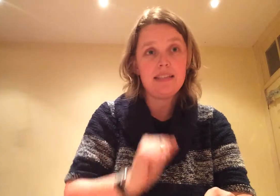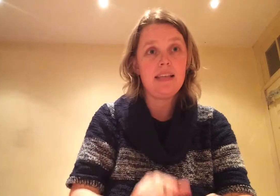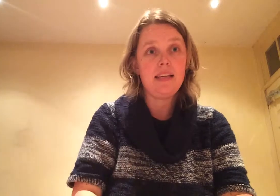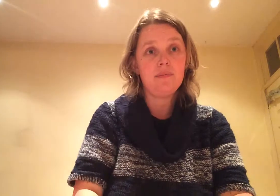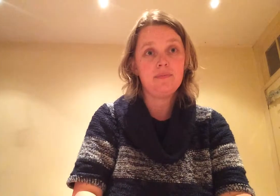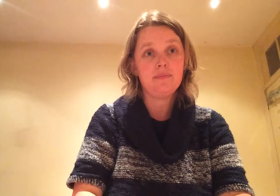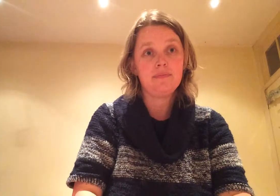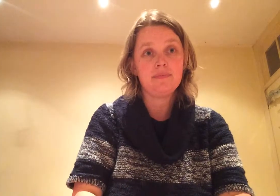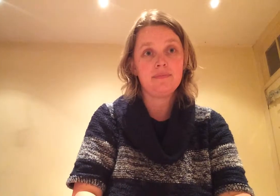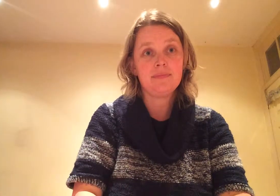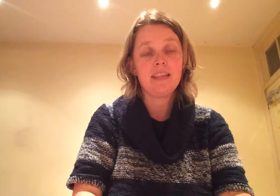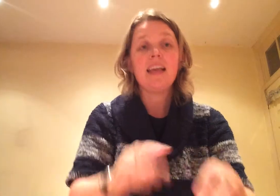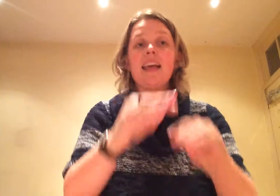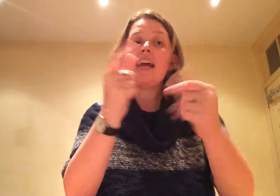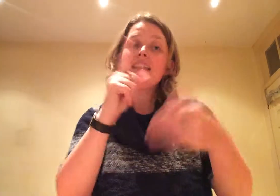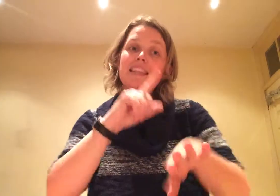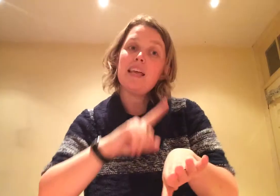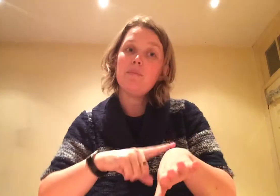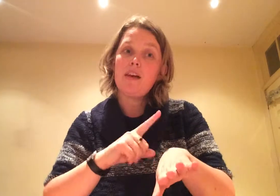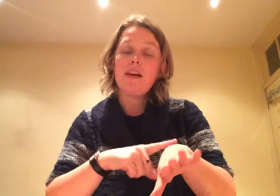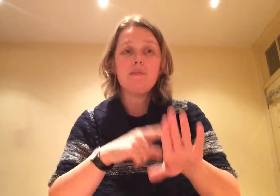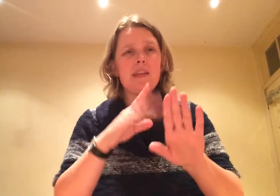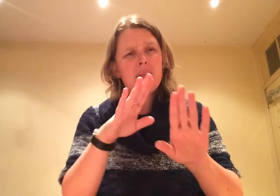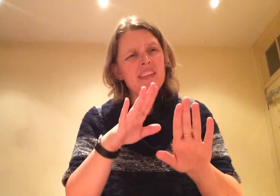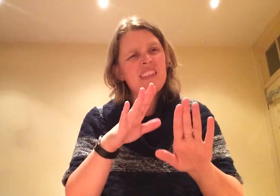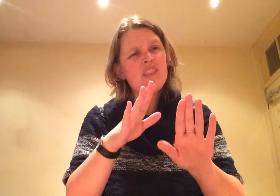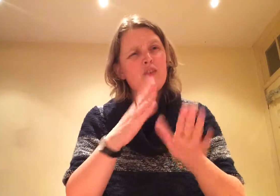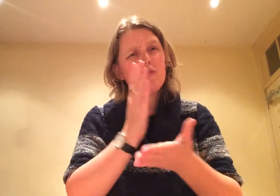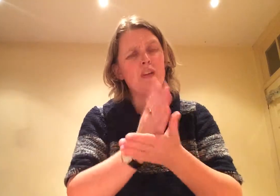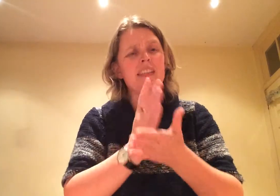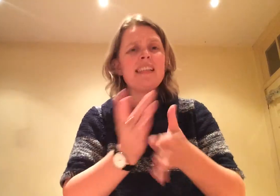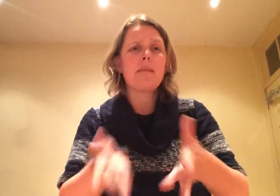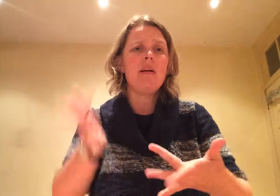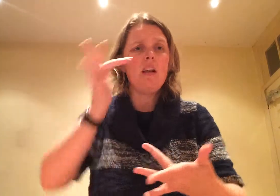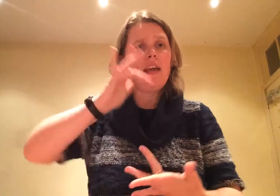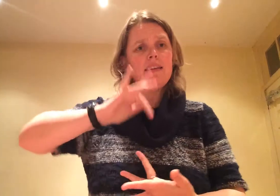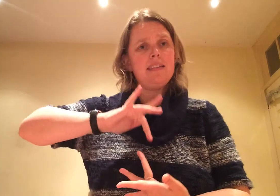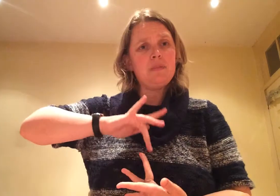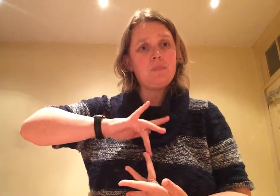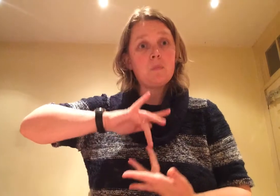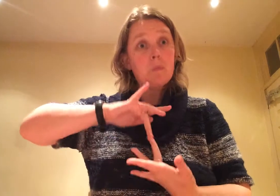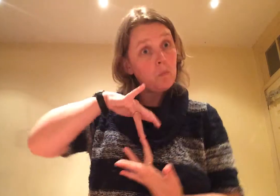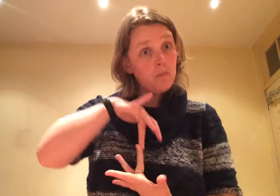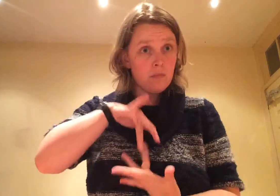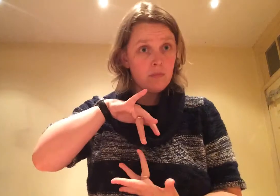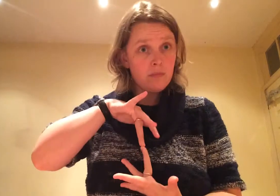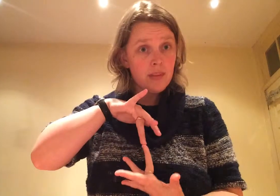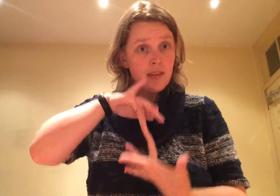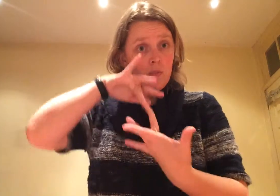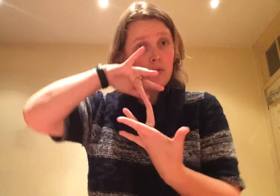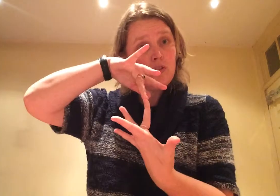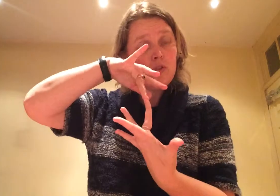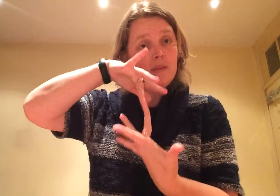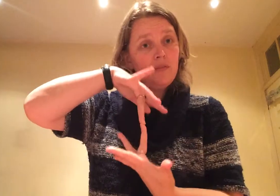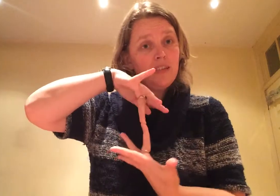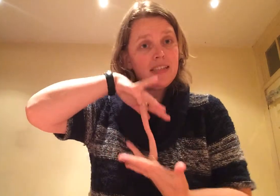nicely. And sometimes, I mean, this is not real, it's like polite. Put your two middle fingers